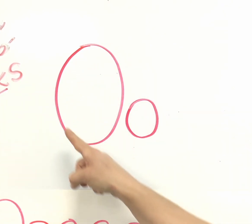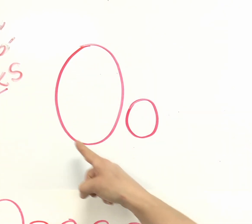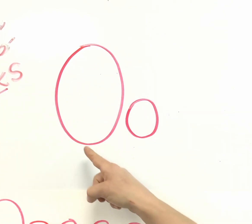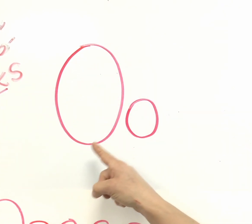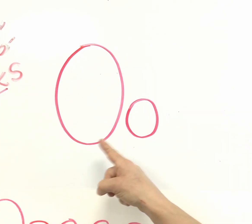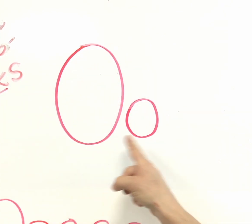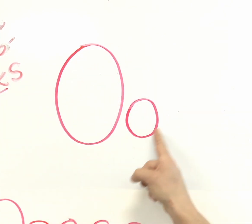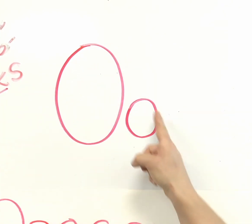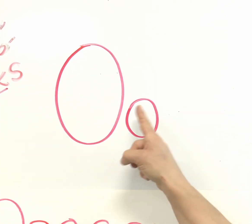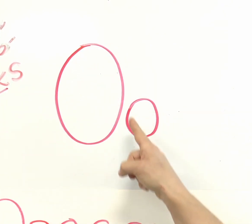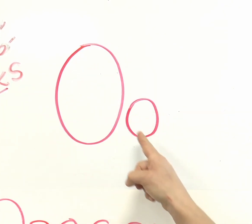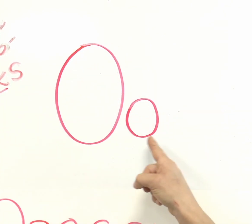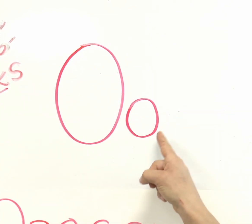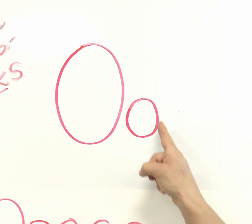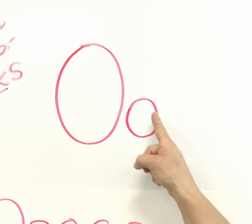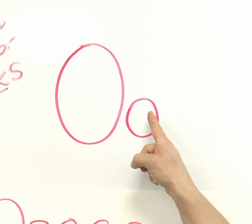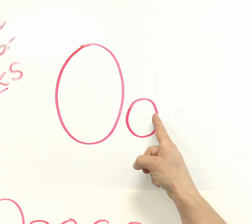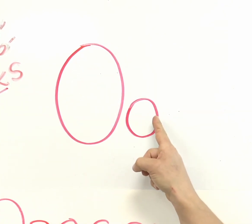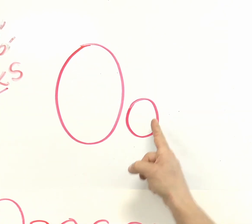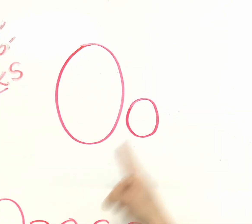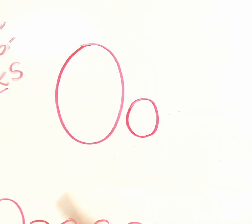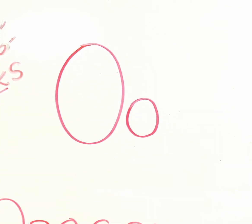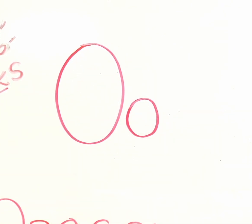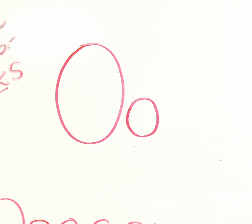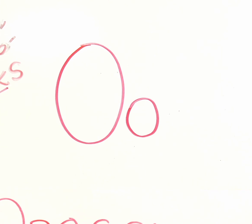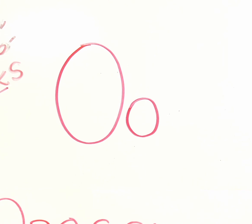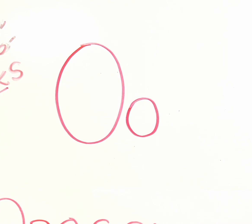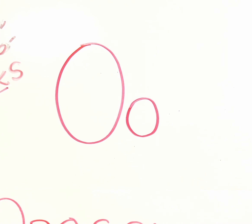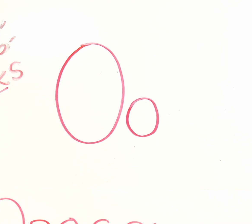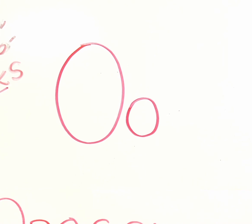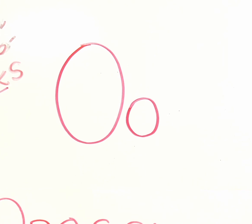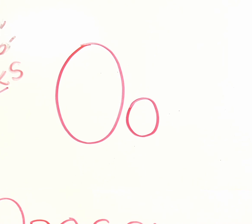Opossum has a big O and a little o in their name.